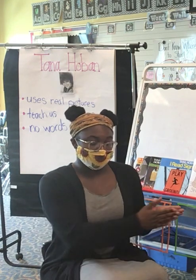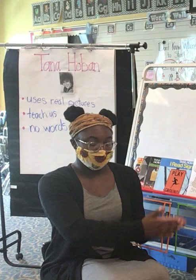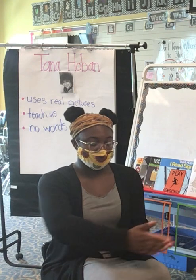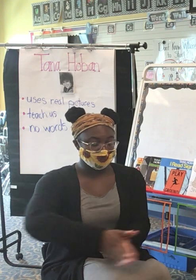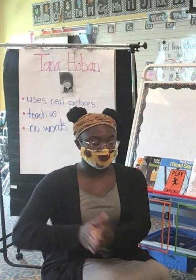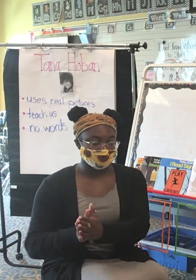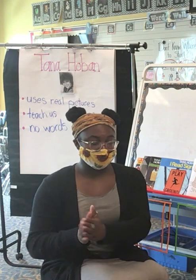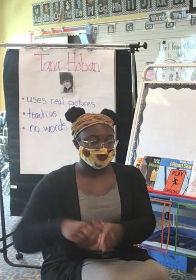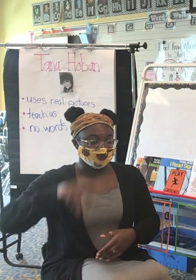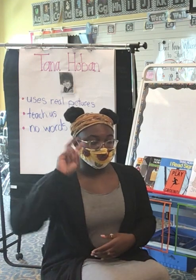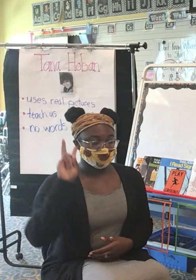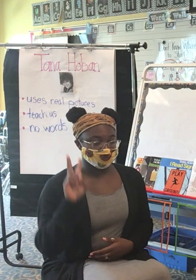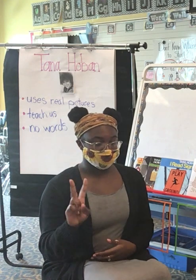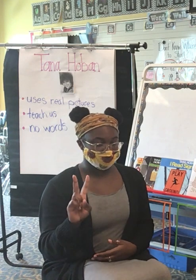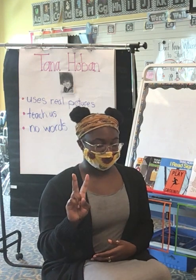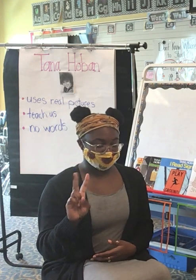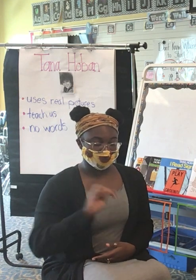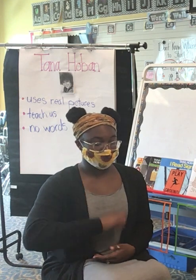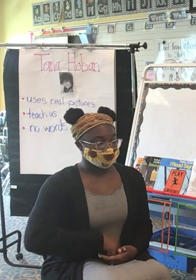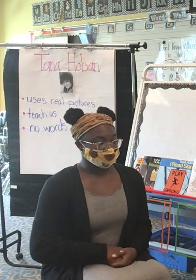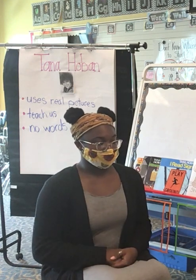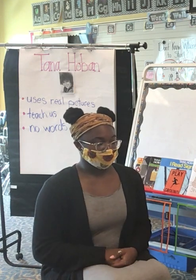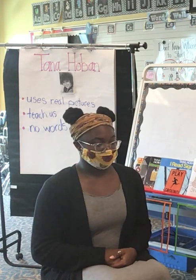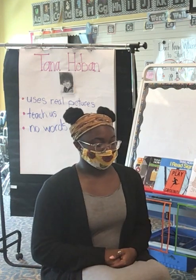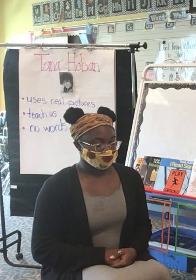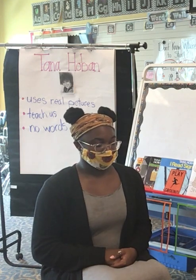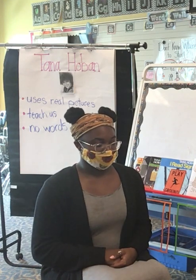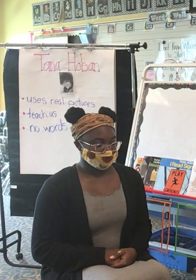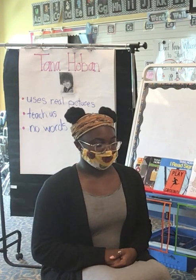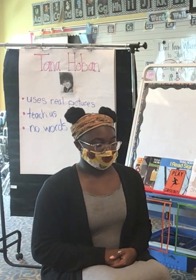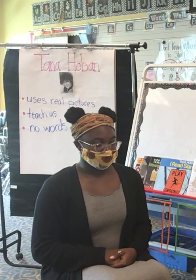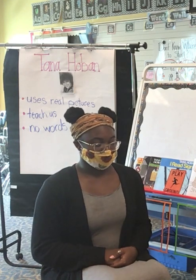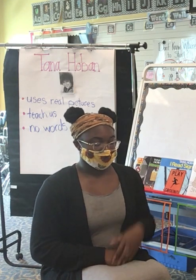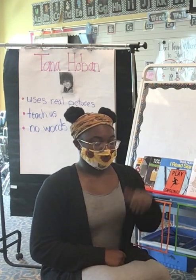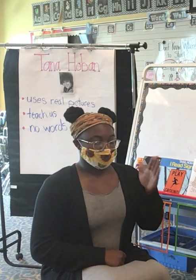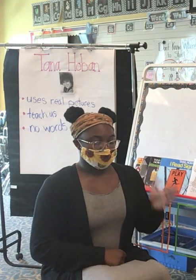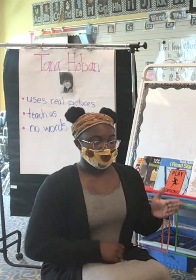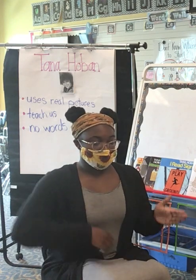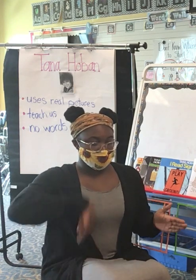Center, center, two syllables. Carpet.